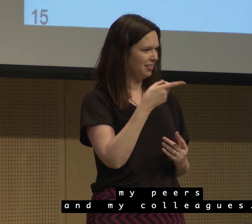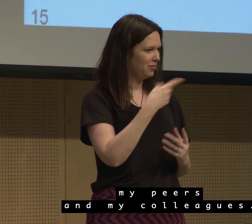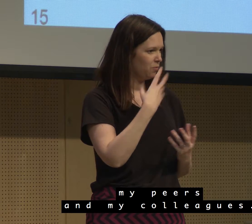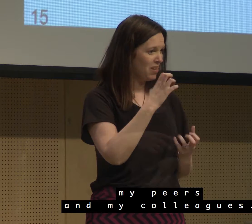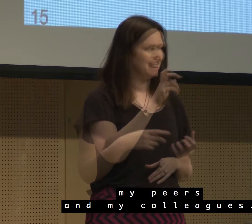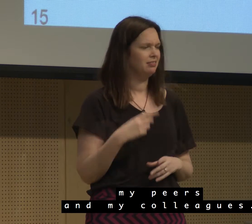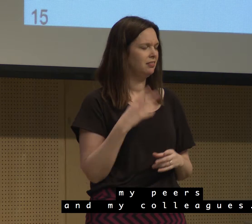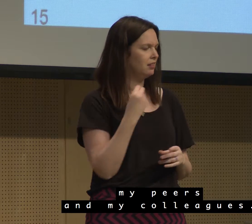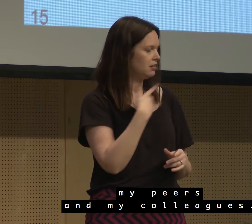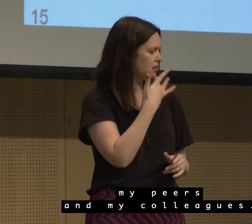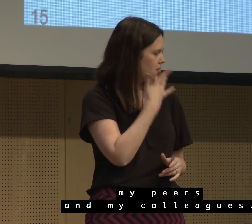colleagues.